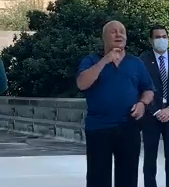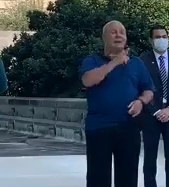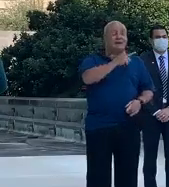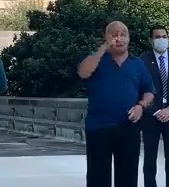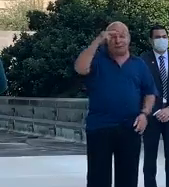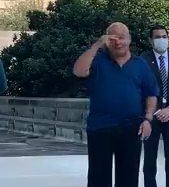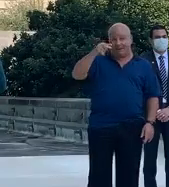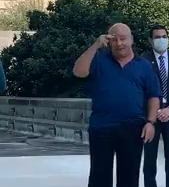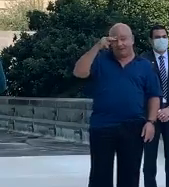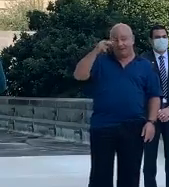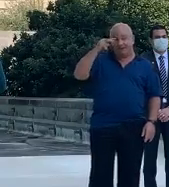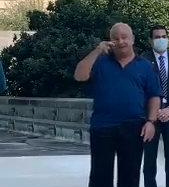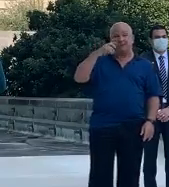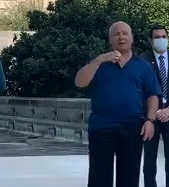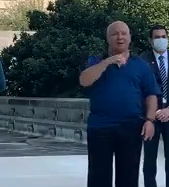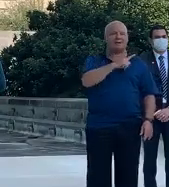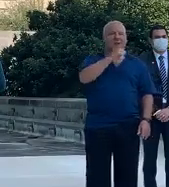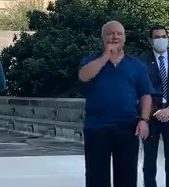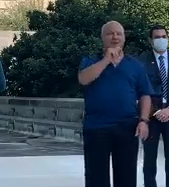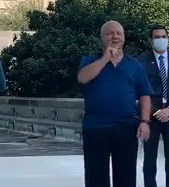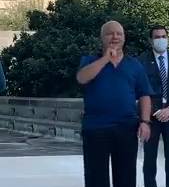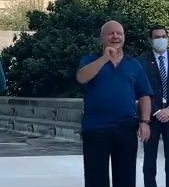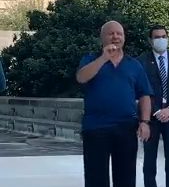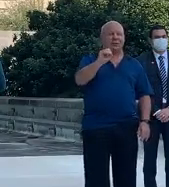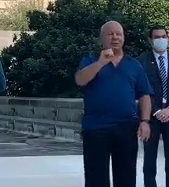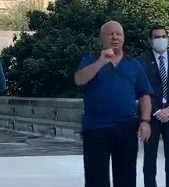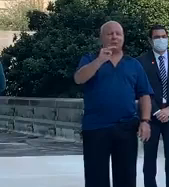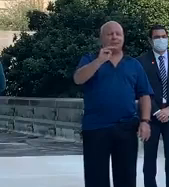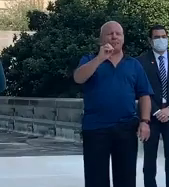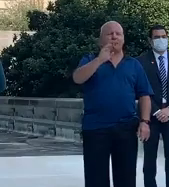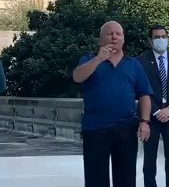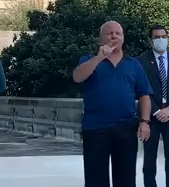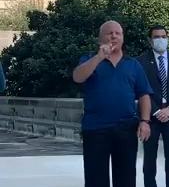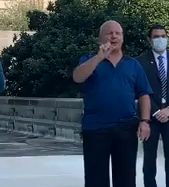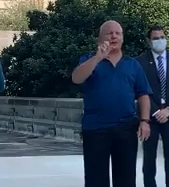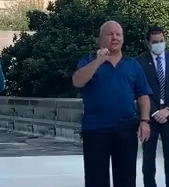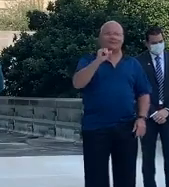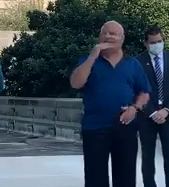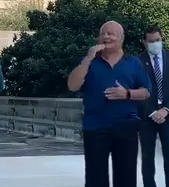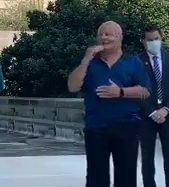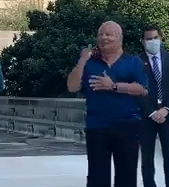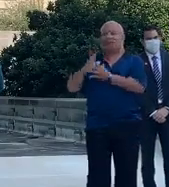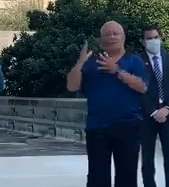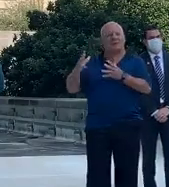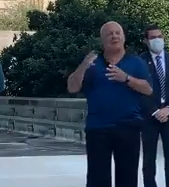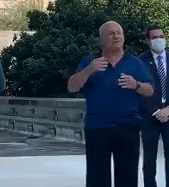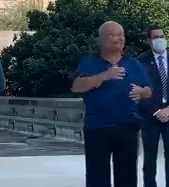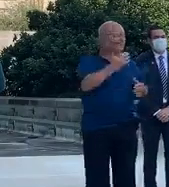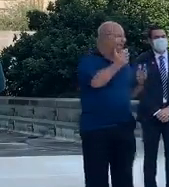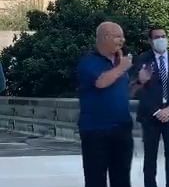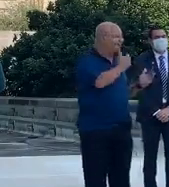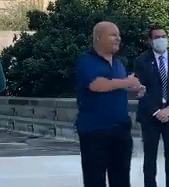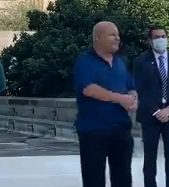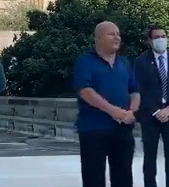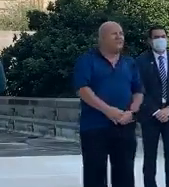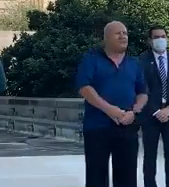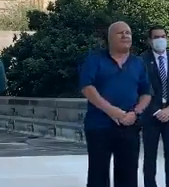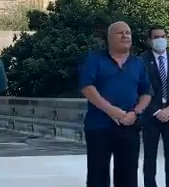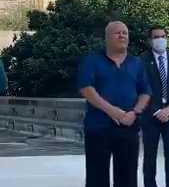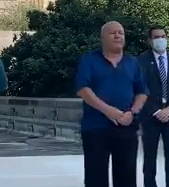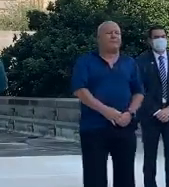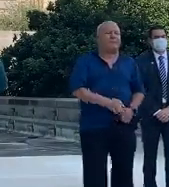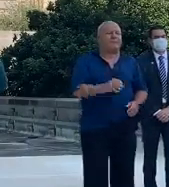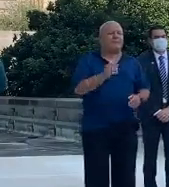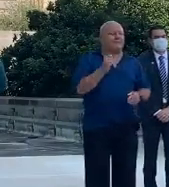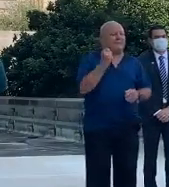of Mexico, council Tito, Livio Morales, Borrello. Thank you so much, Mr. Councilor. I have